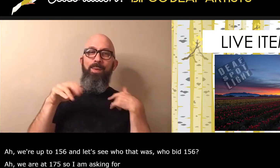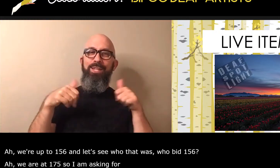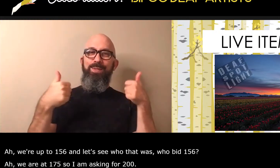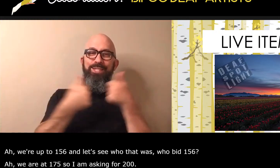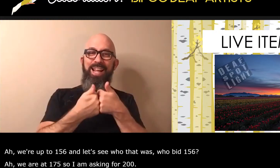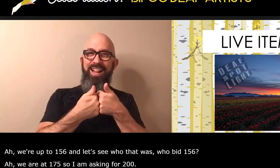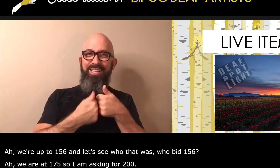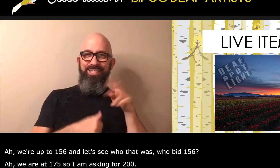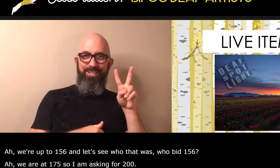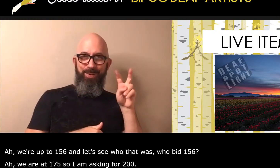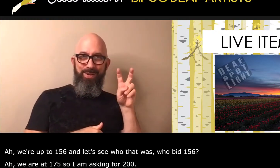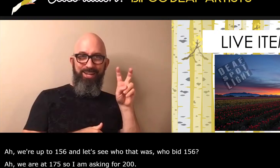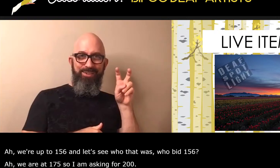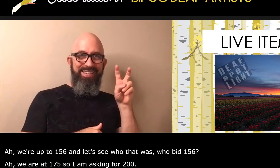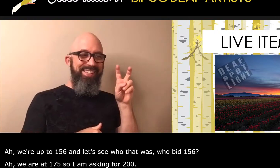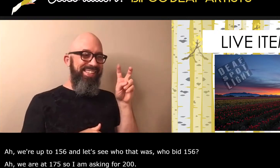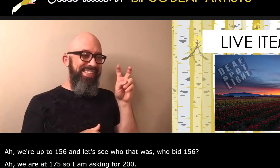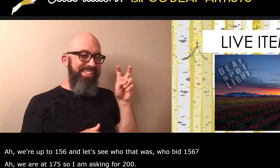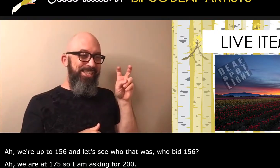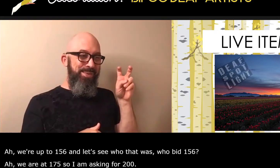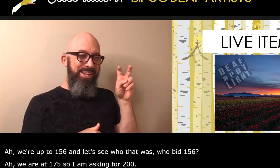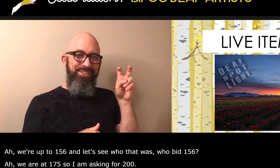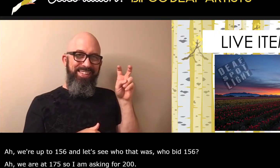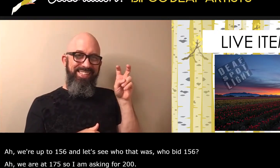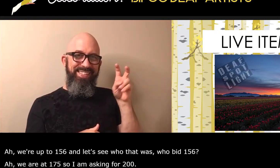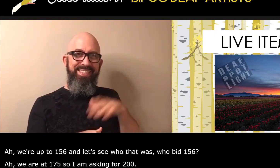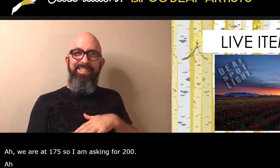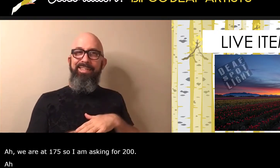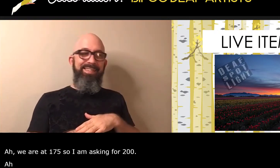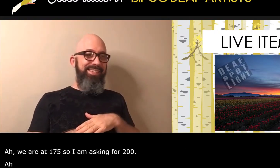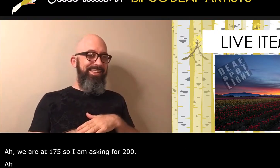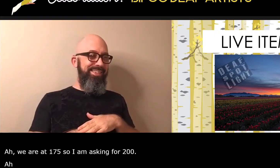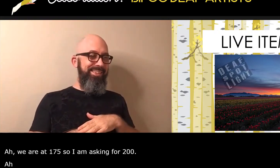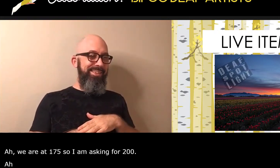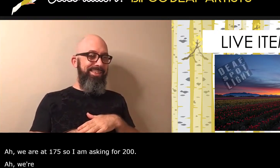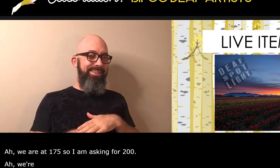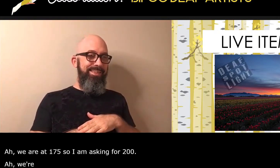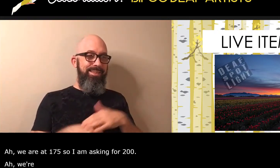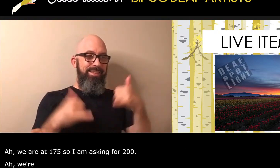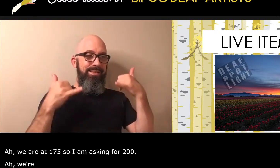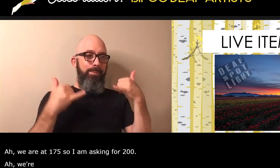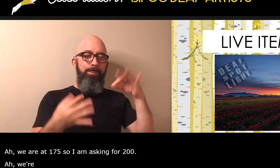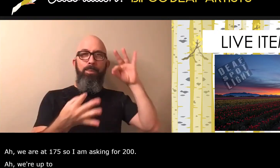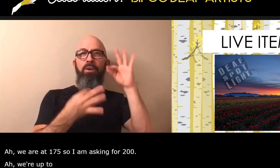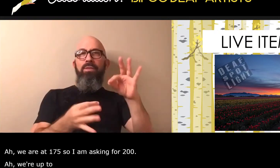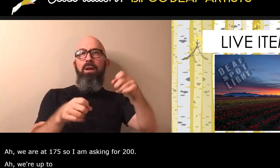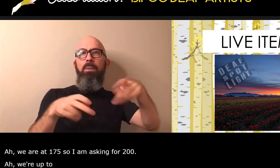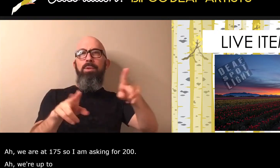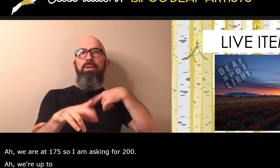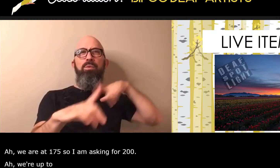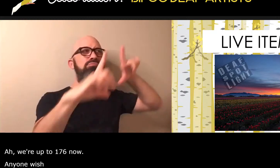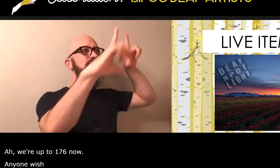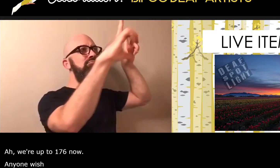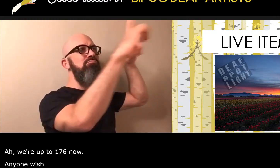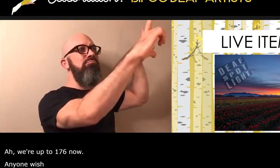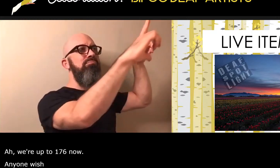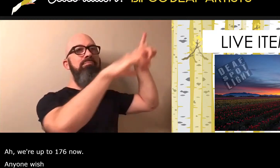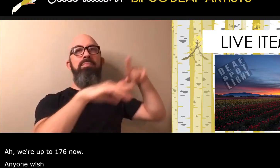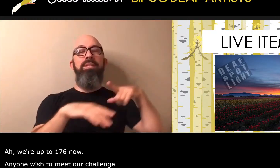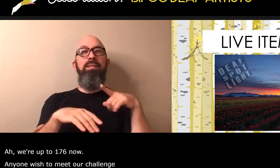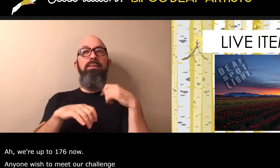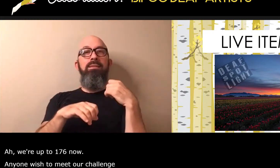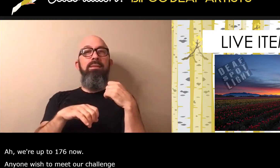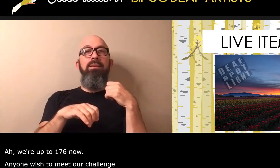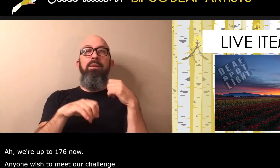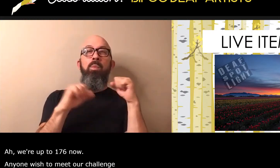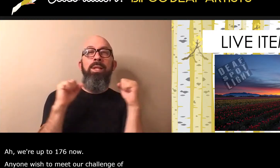We're up to 176 now. Anyone wish to meet our challenge of $200?